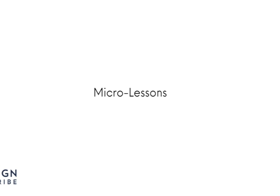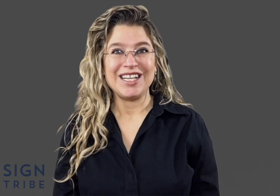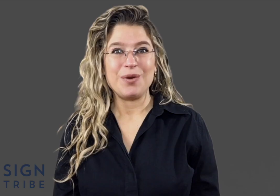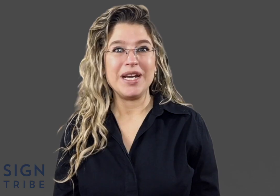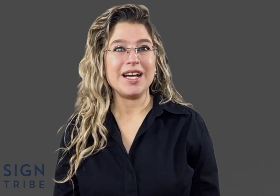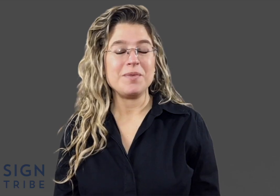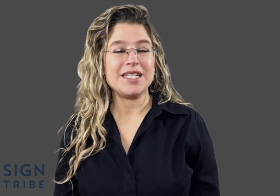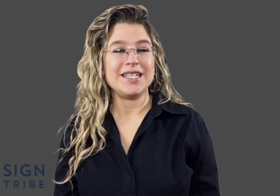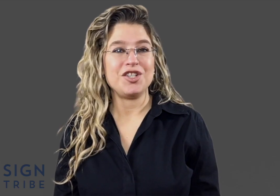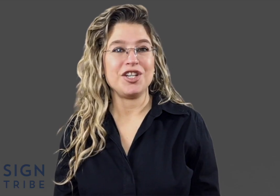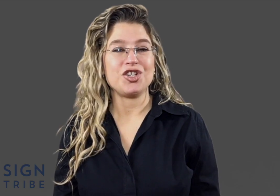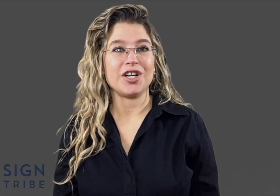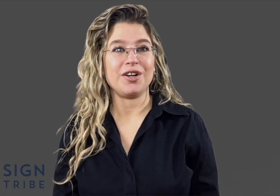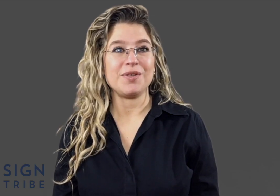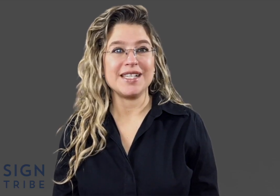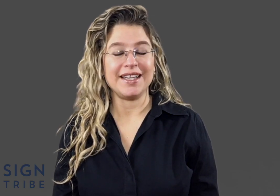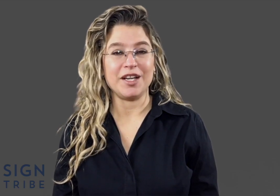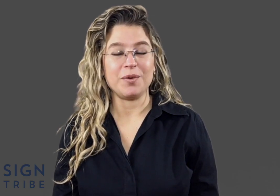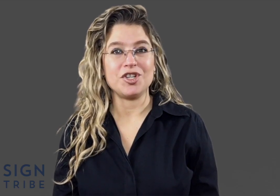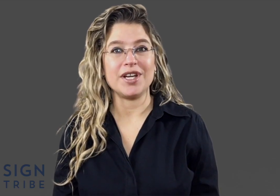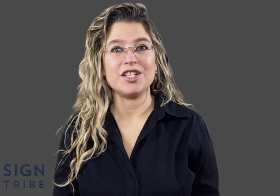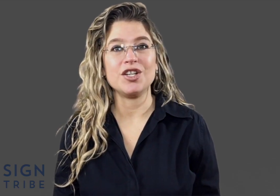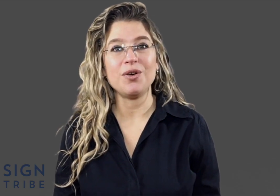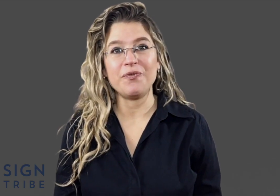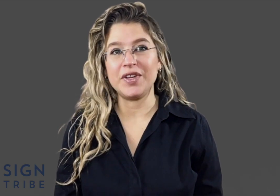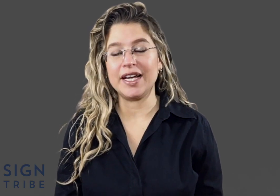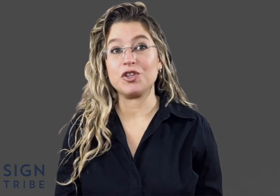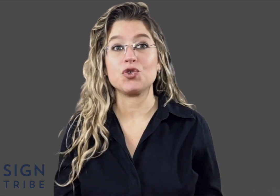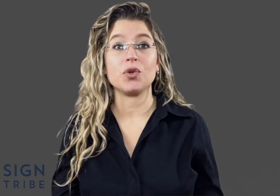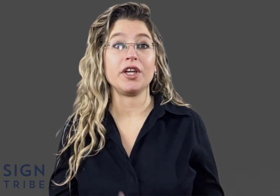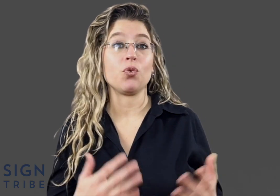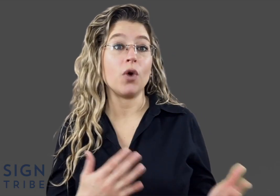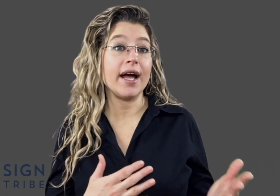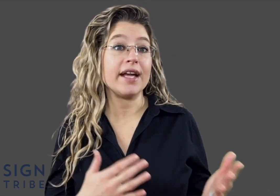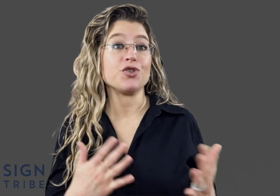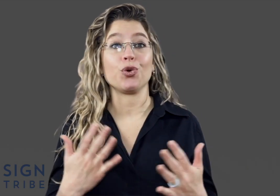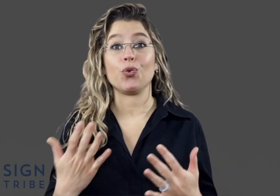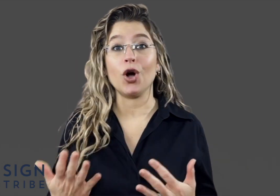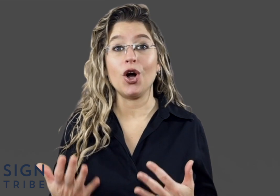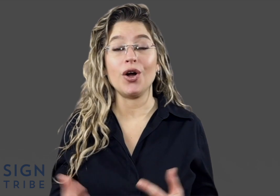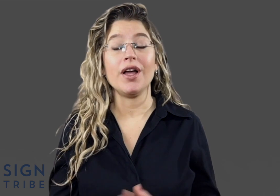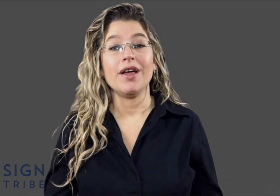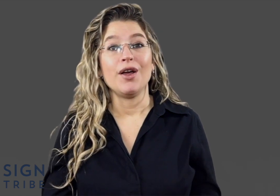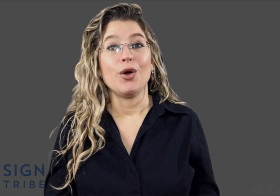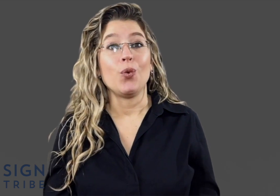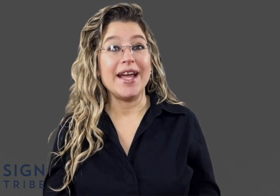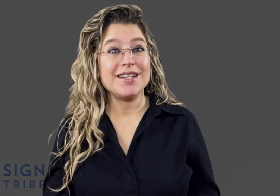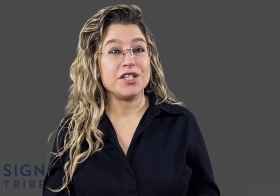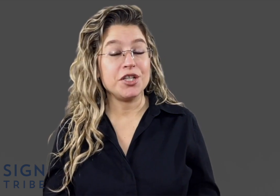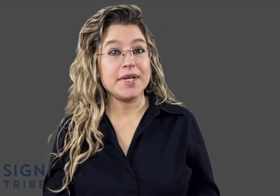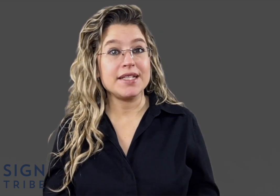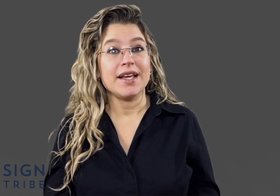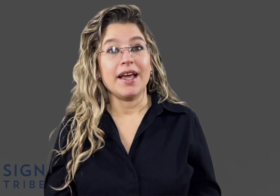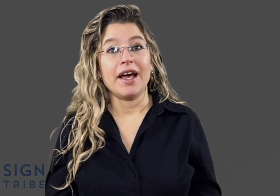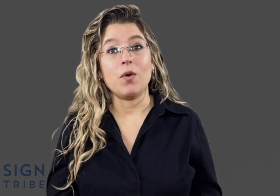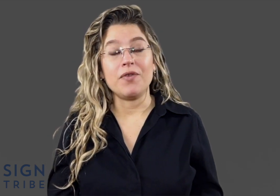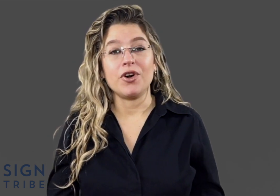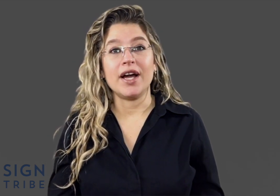When it comes to teaching your child sign language, I don't feel like there's really a right or a wrong way to do it. However, I